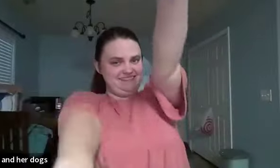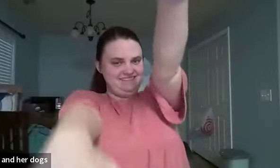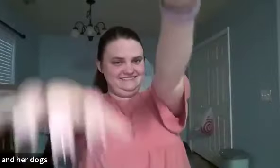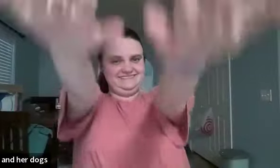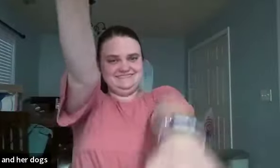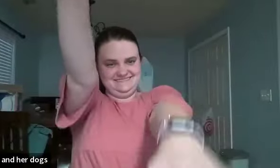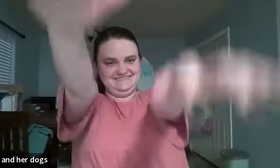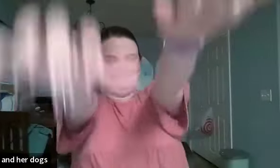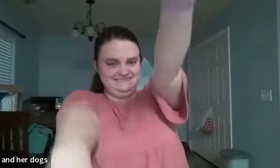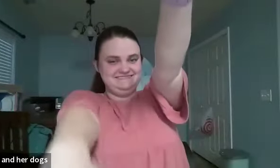Zombie.